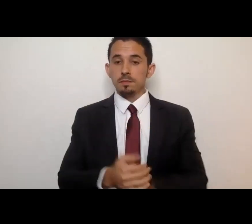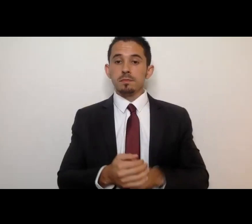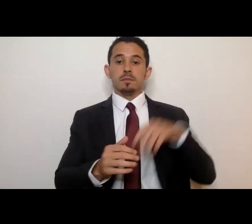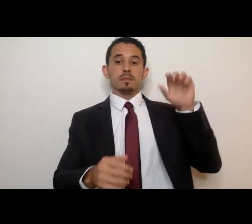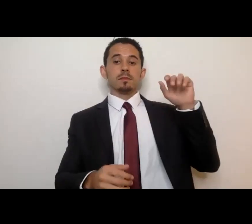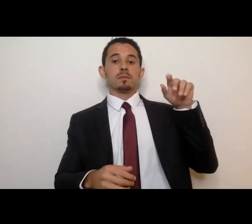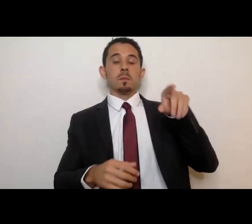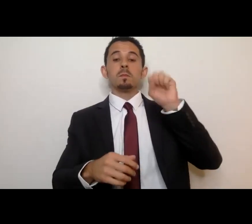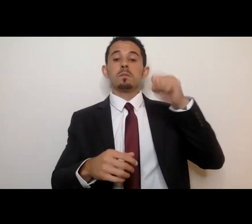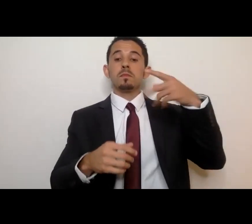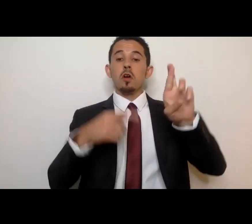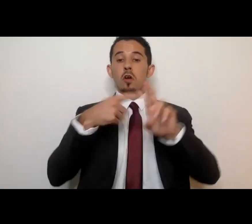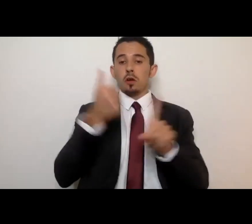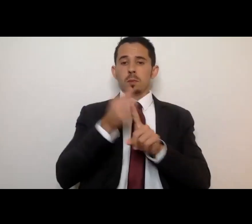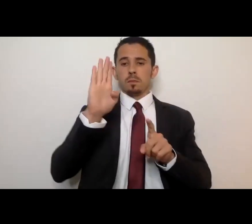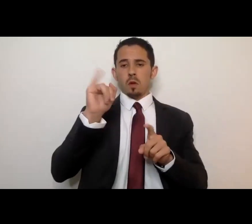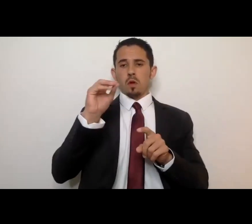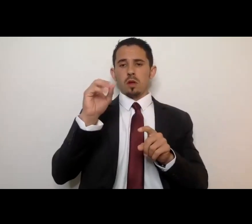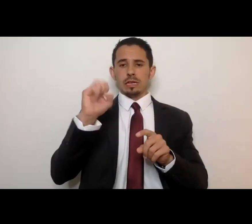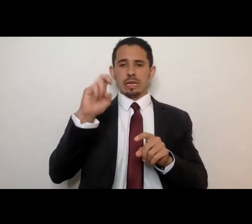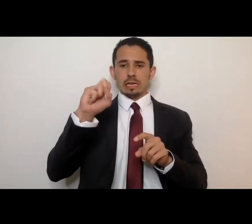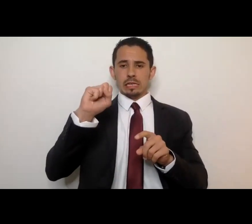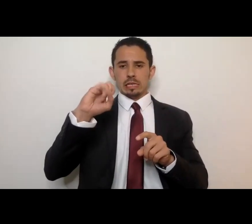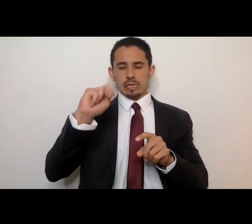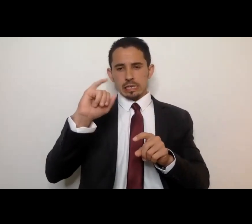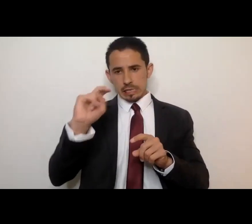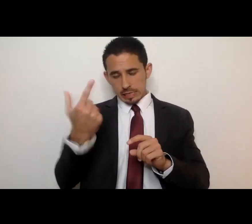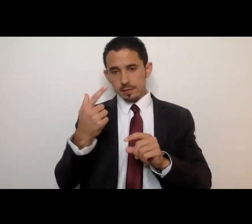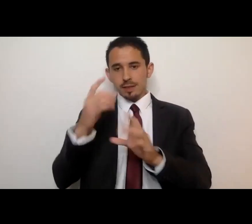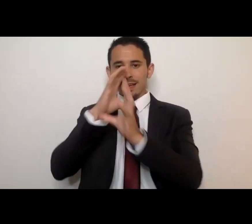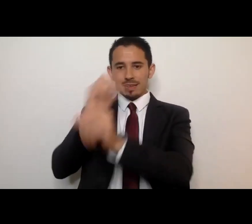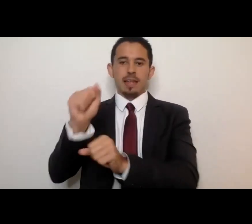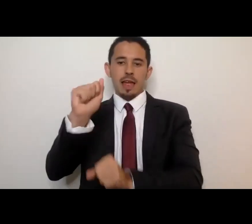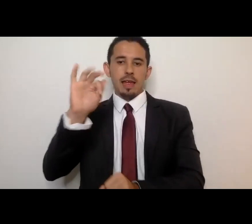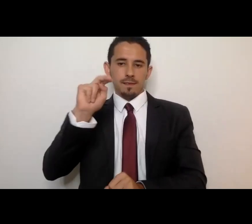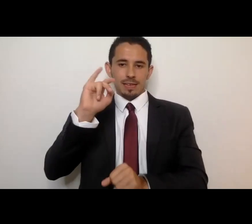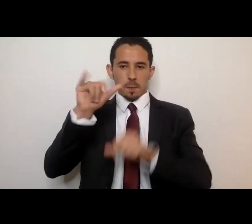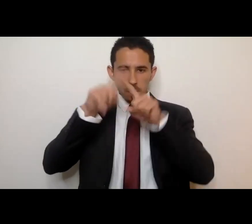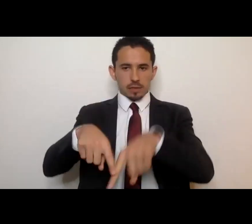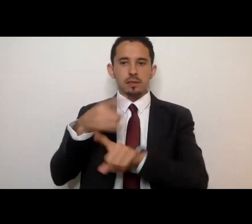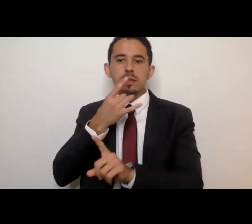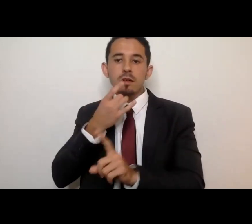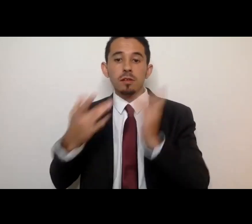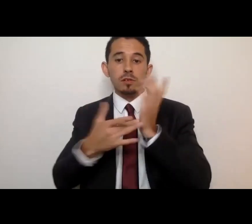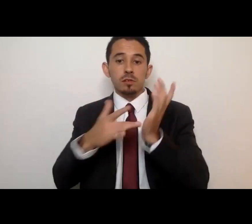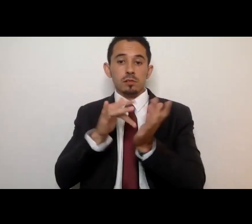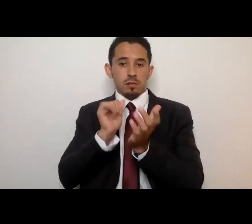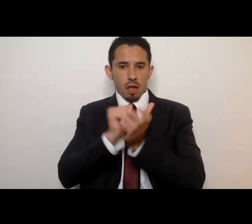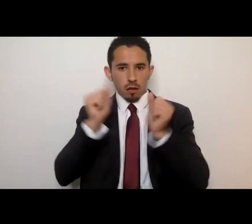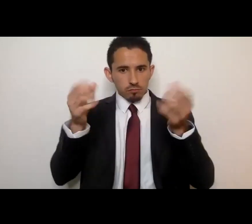were to add streptavidin to the experiment, if results would improve. SPR is a biotinylated